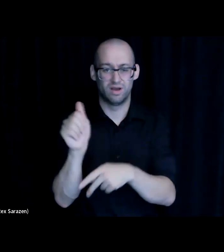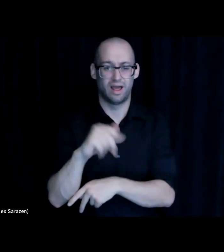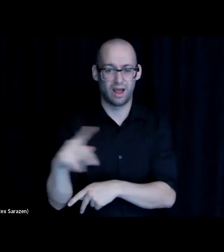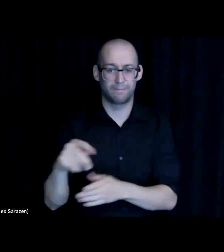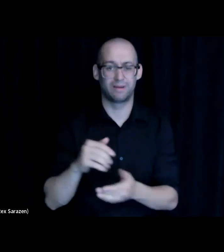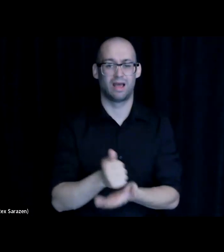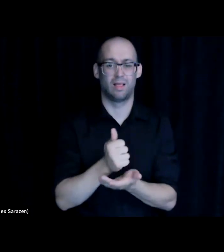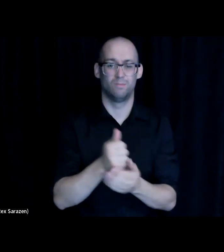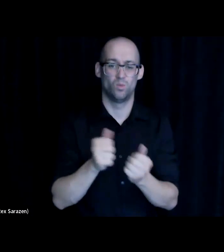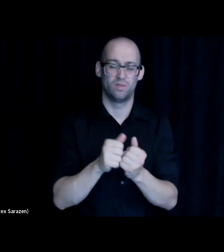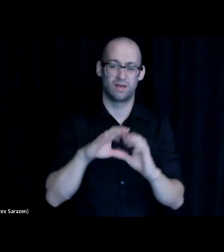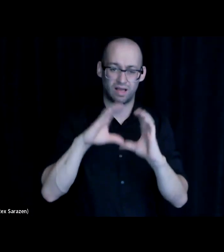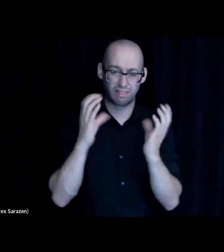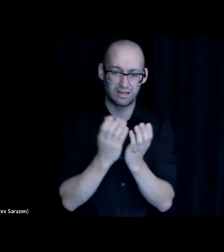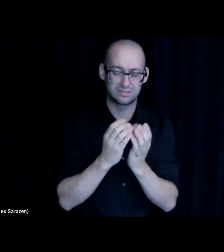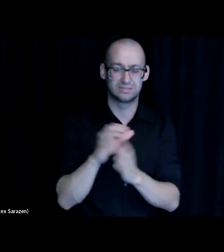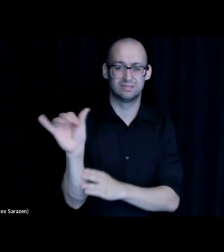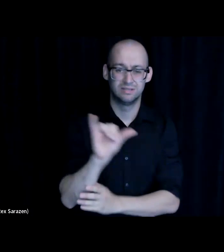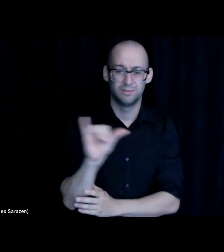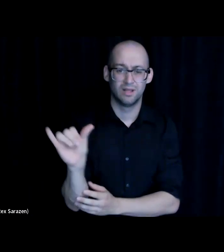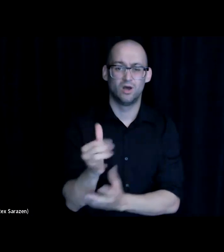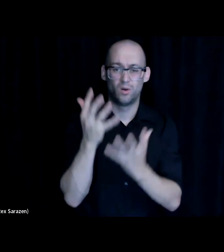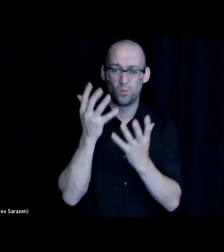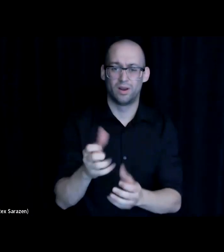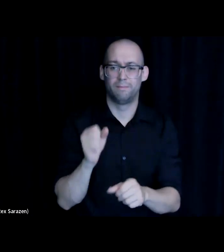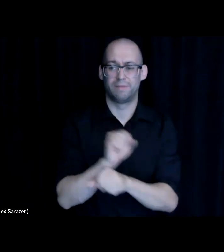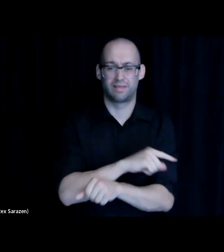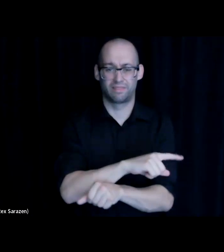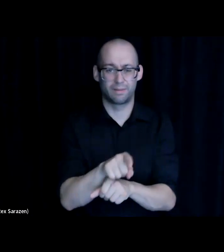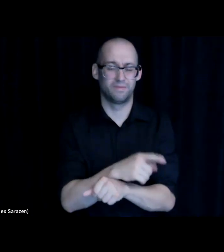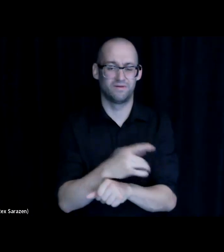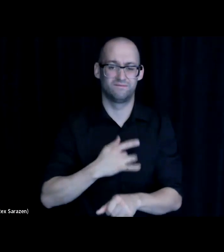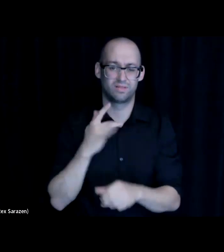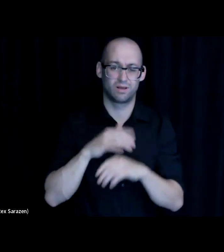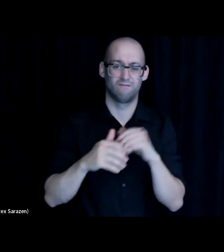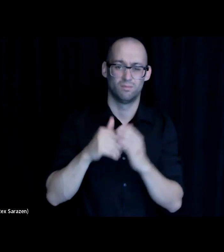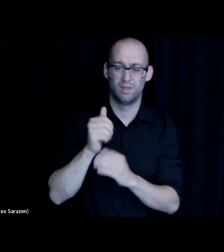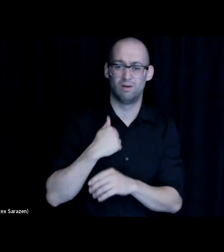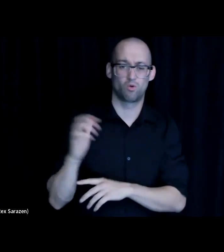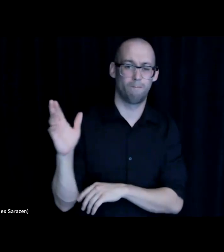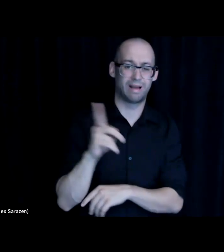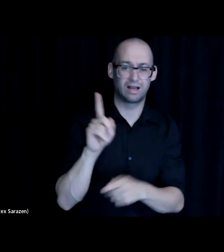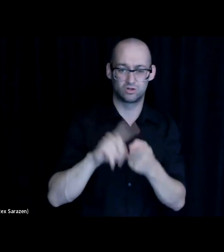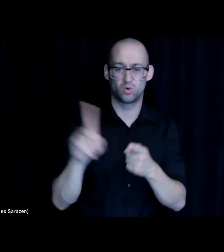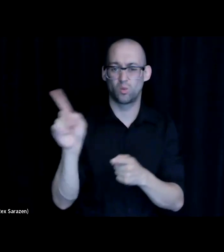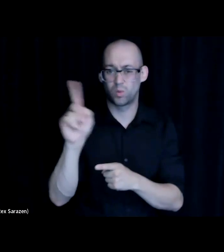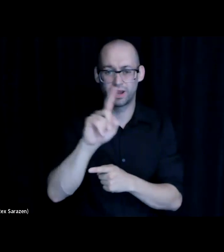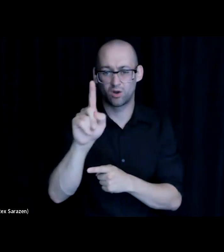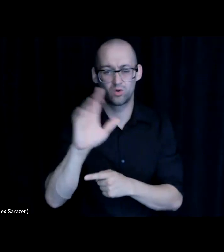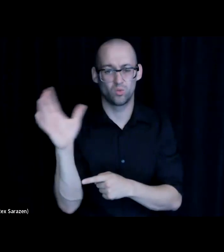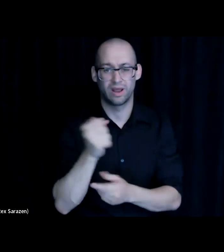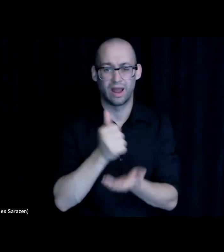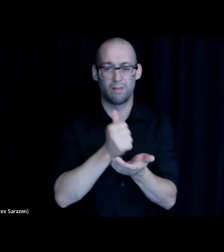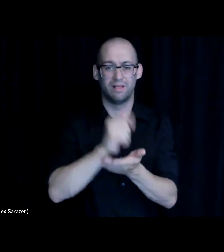classes. And then similarly, we want those students to also feel comfortable about where to come back to ask for help. What